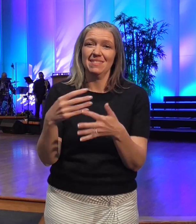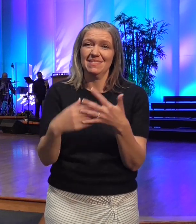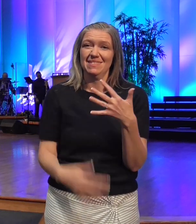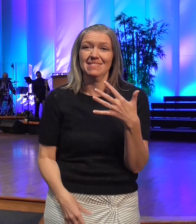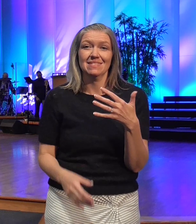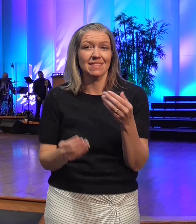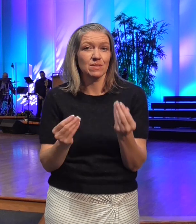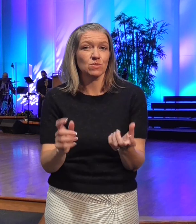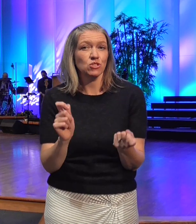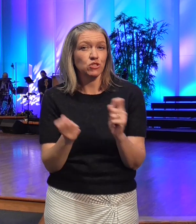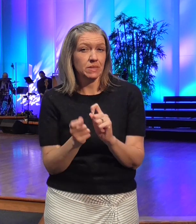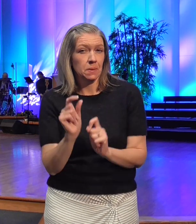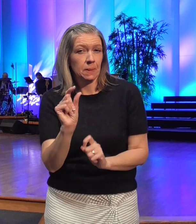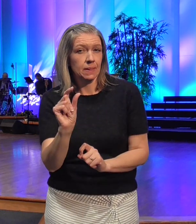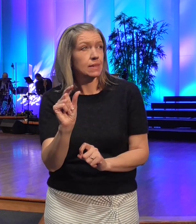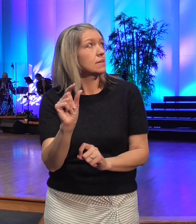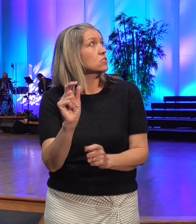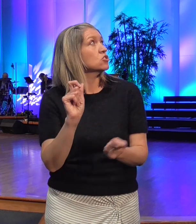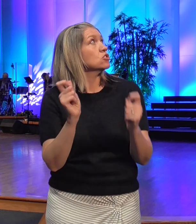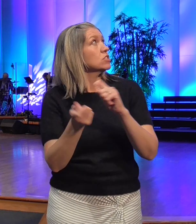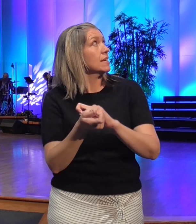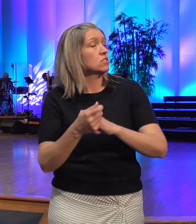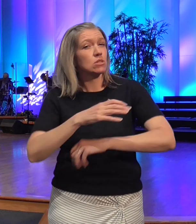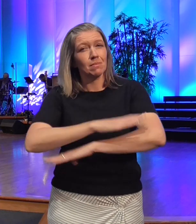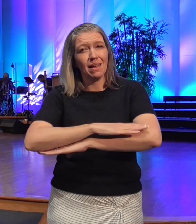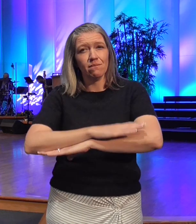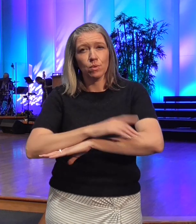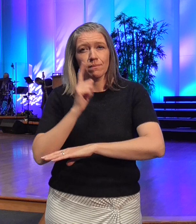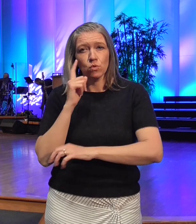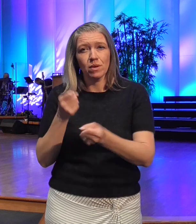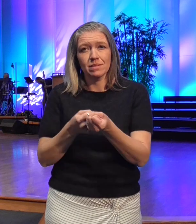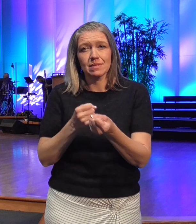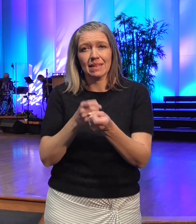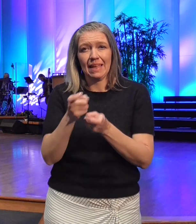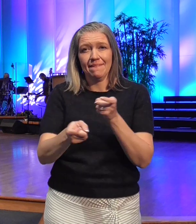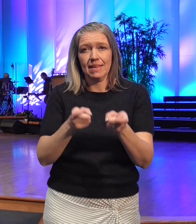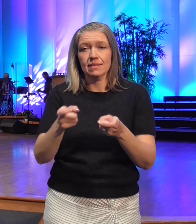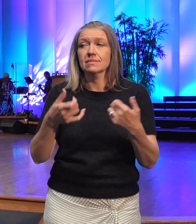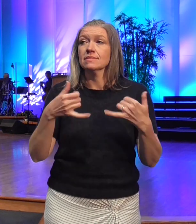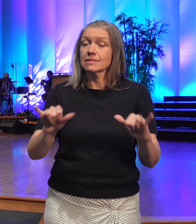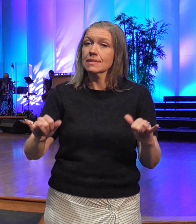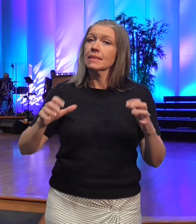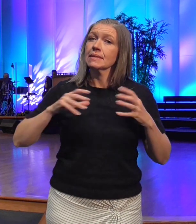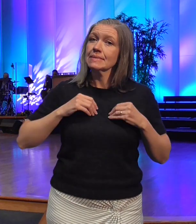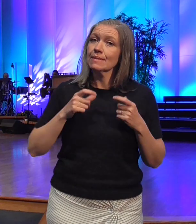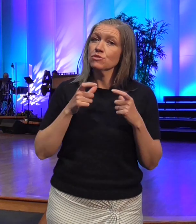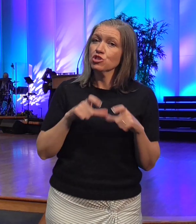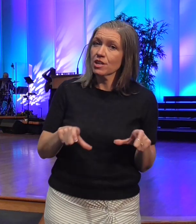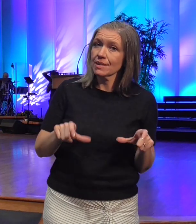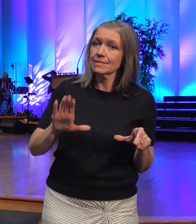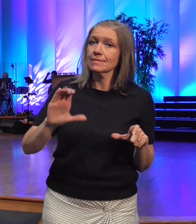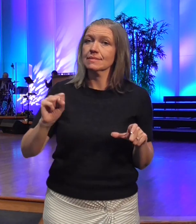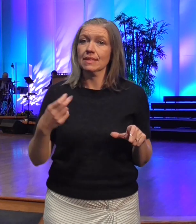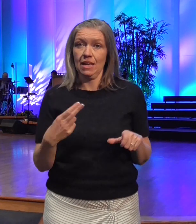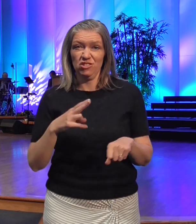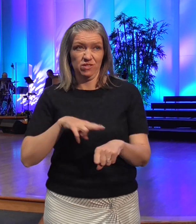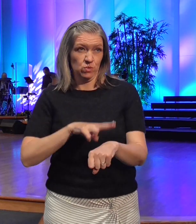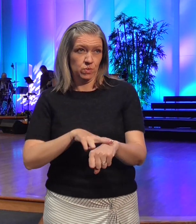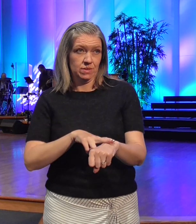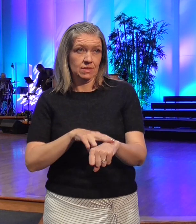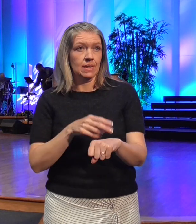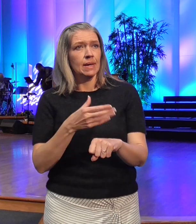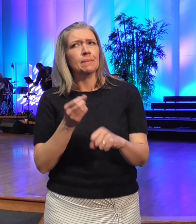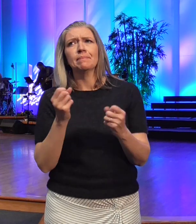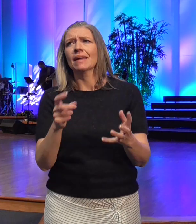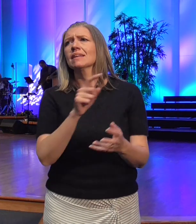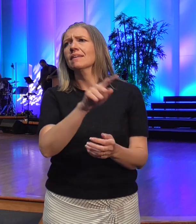that they've changed a little bit. We've changed our platform for giving. We still accept checks and cash, of course, and many of